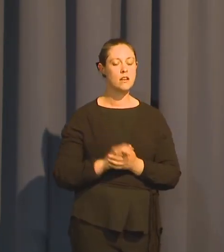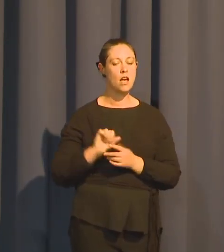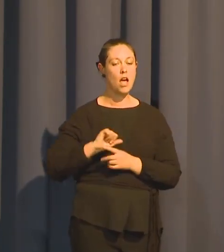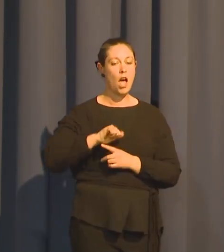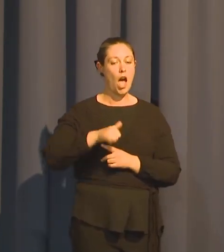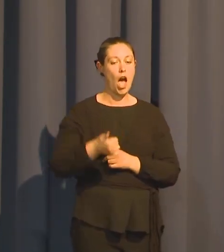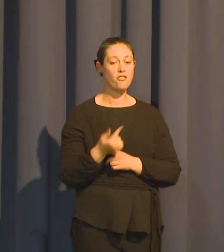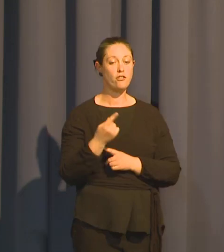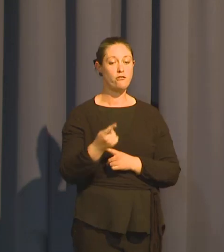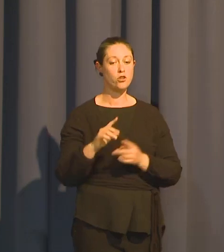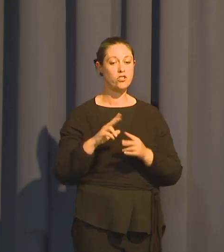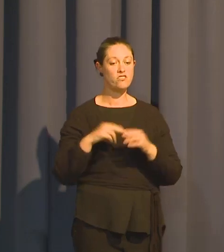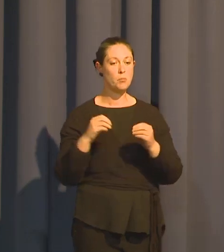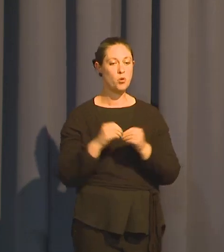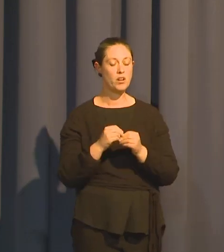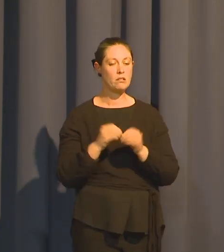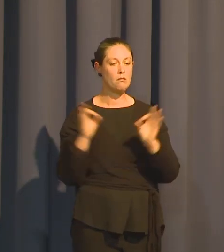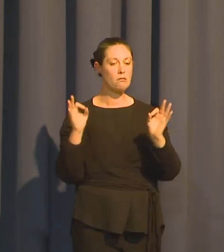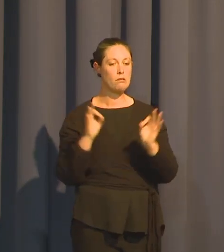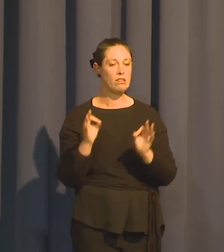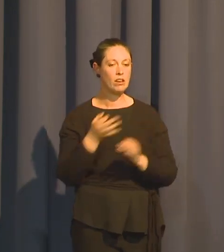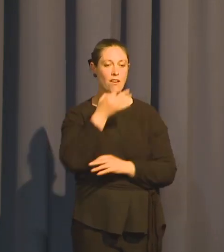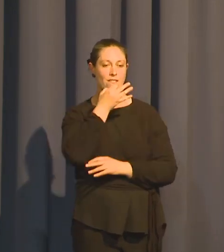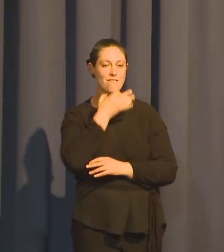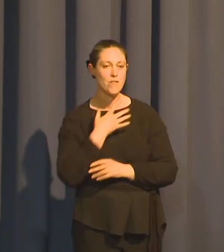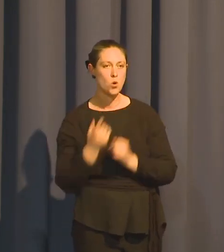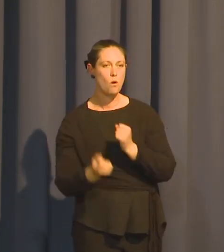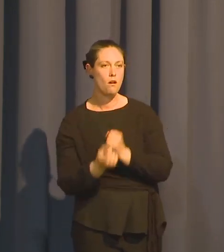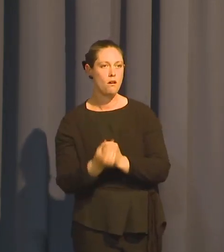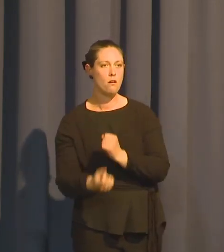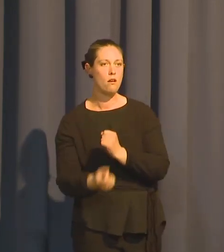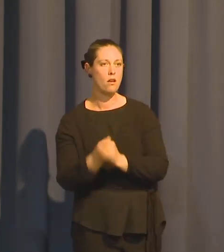we've had a handful since.